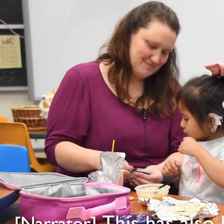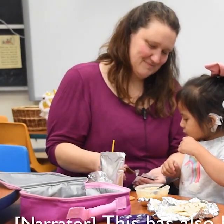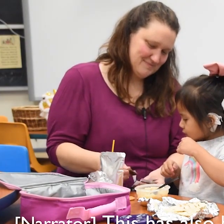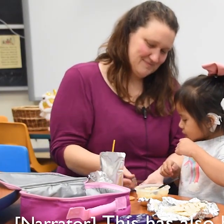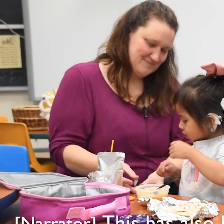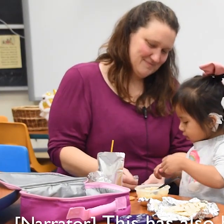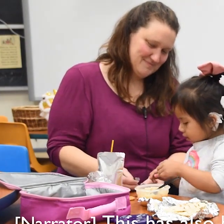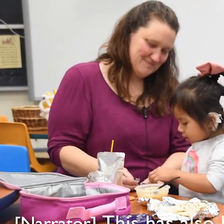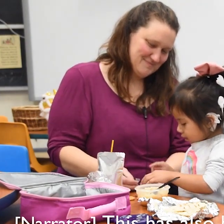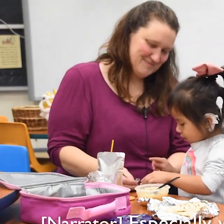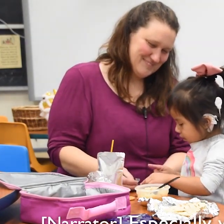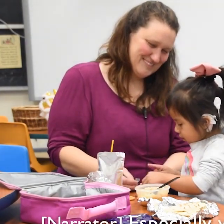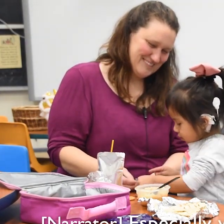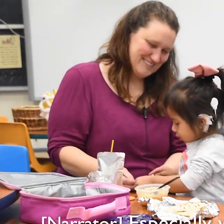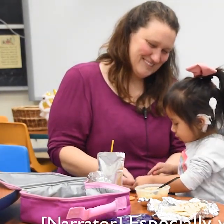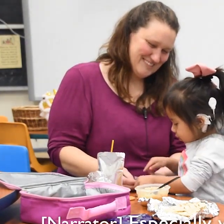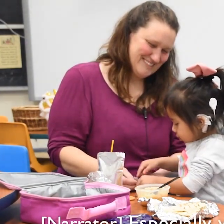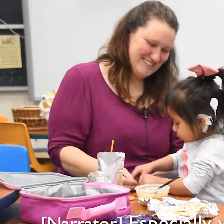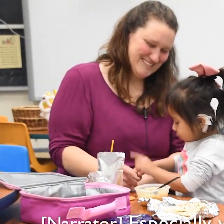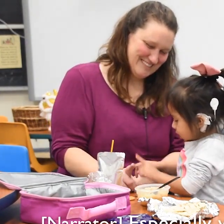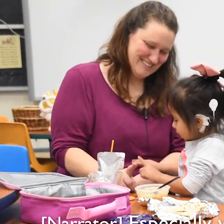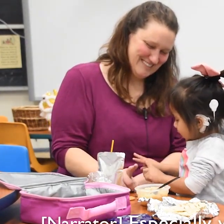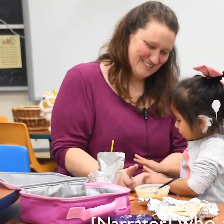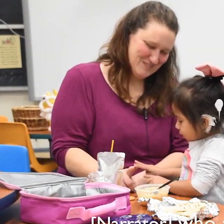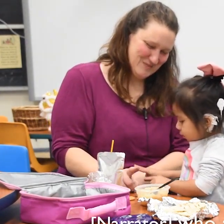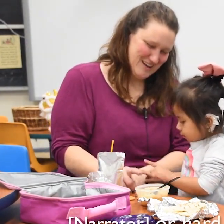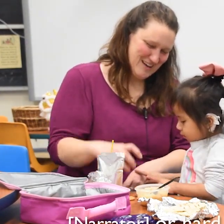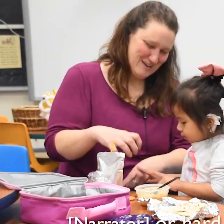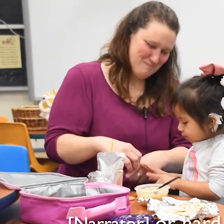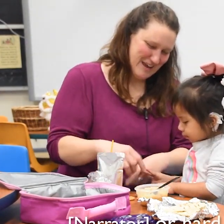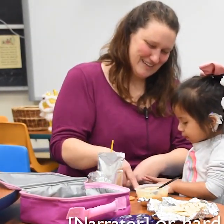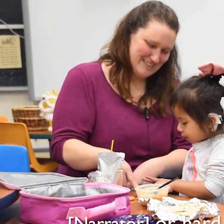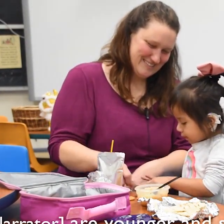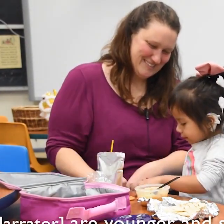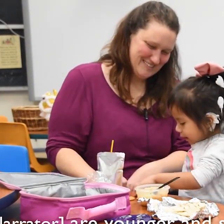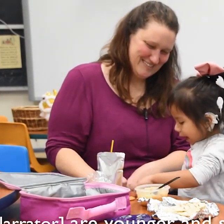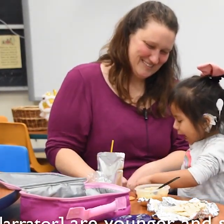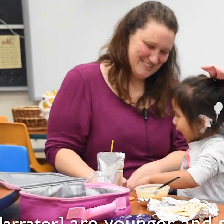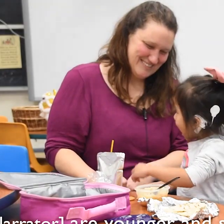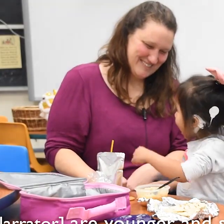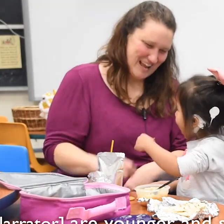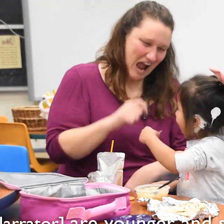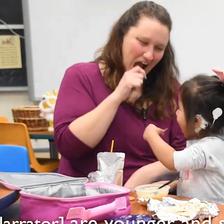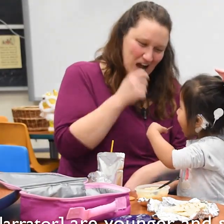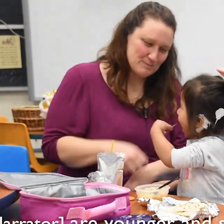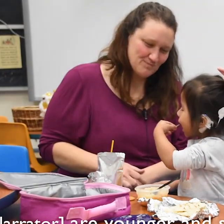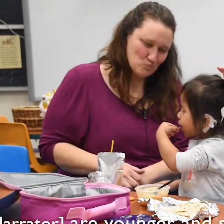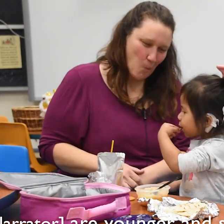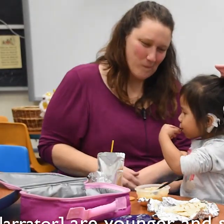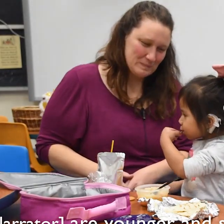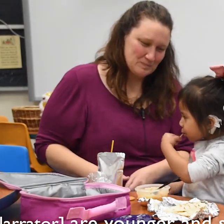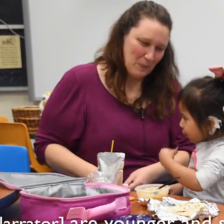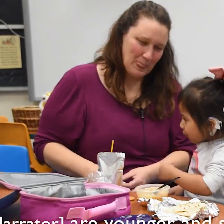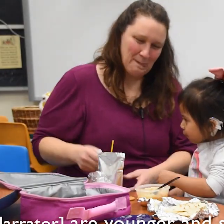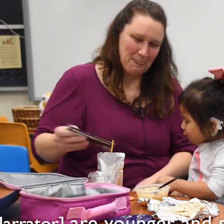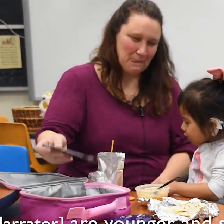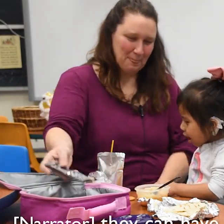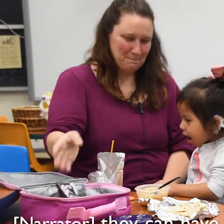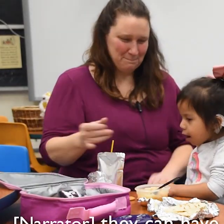been researched. Especially when children who are deaf or hard of hearing are younger and still acquiring English, they